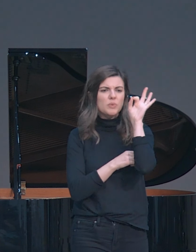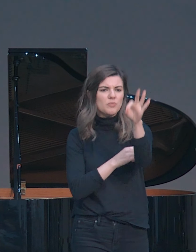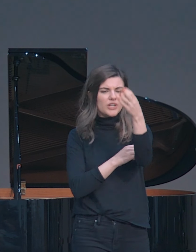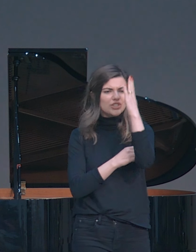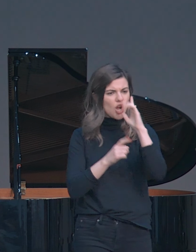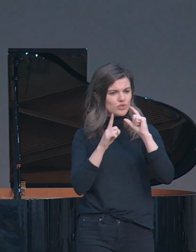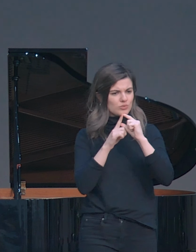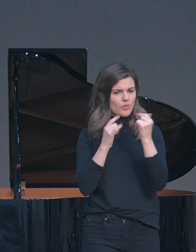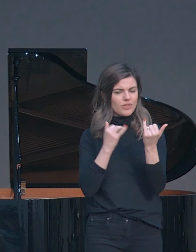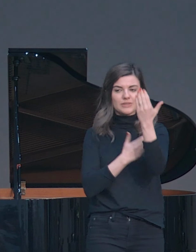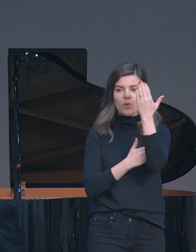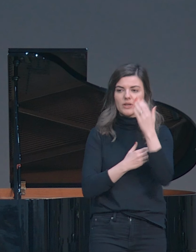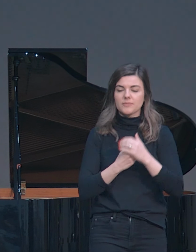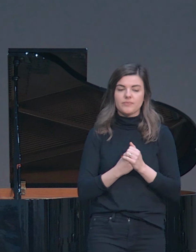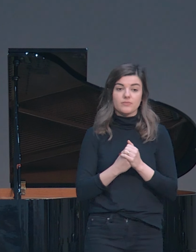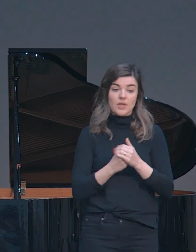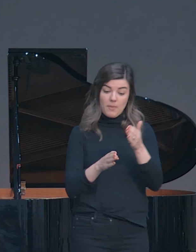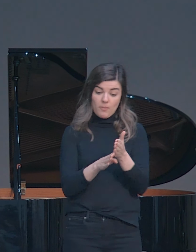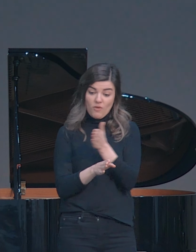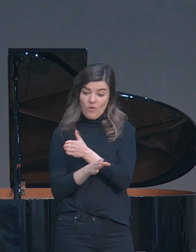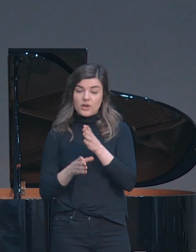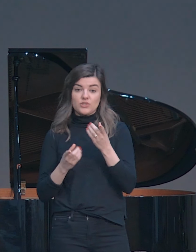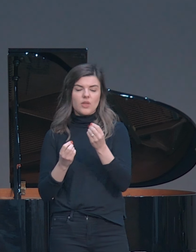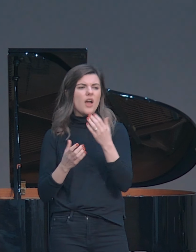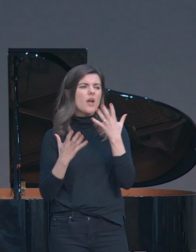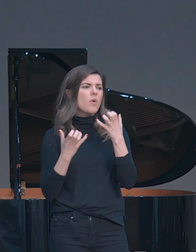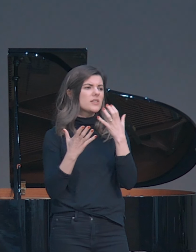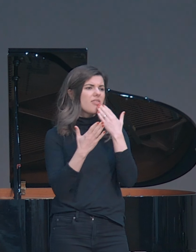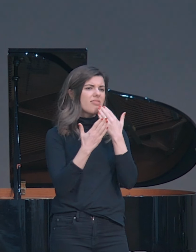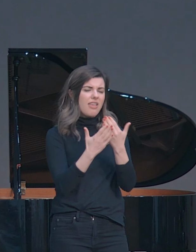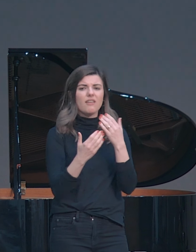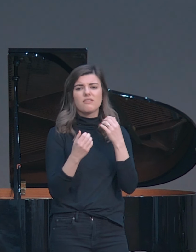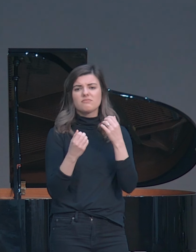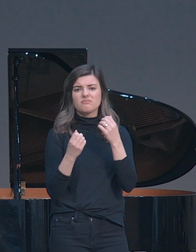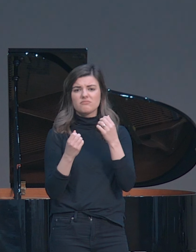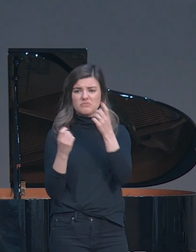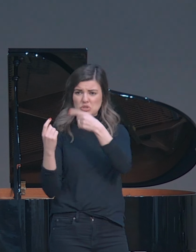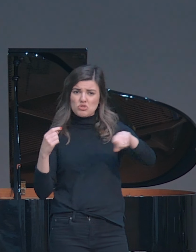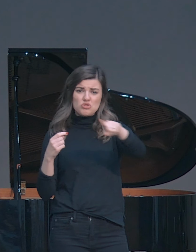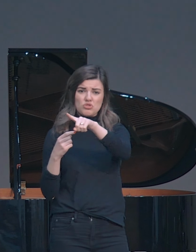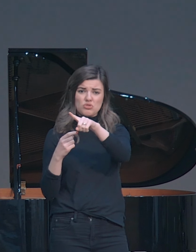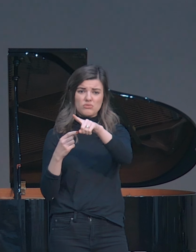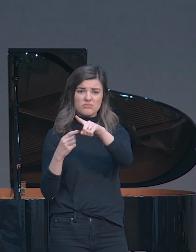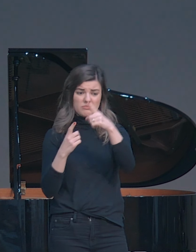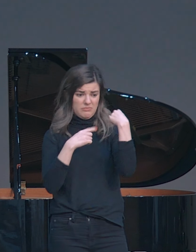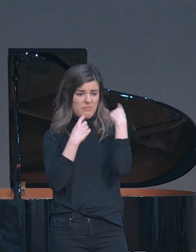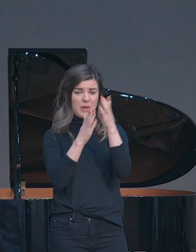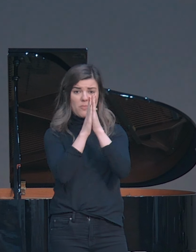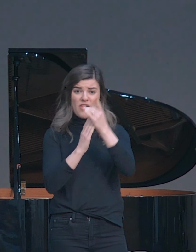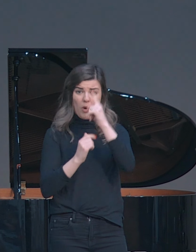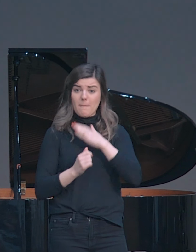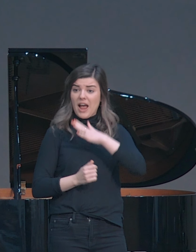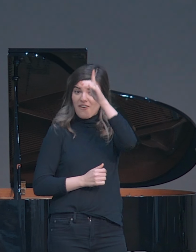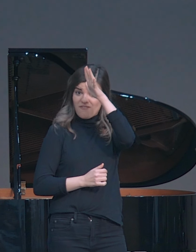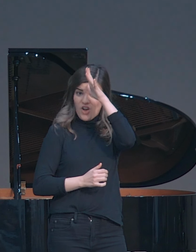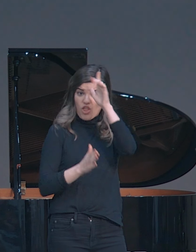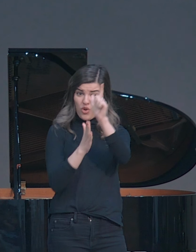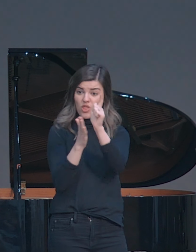you this morning. Before I do that, I'd like to thank those of you who have been praying for my